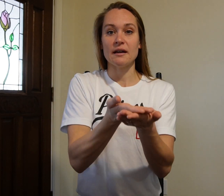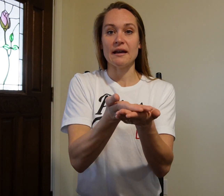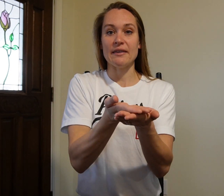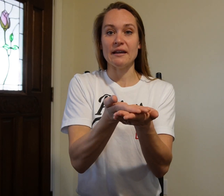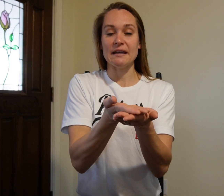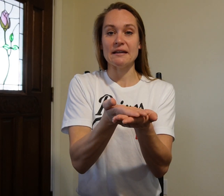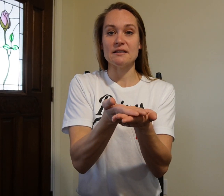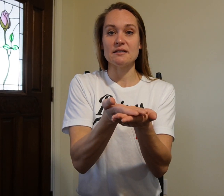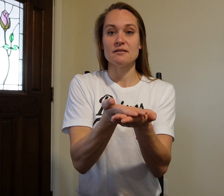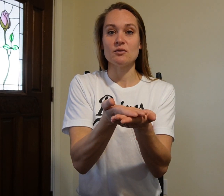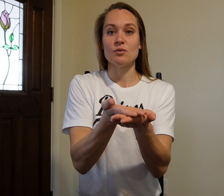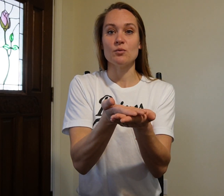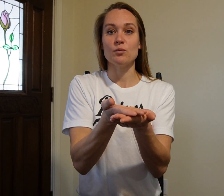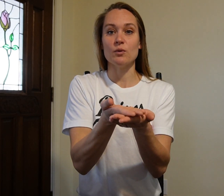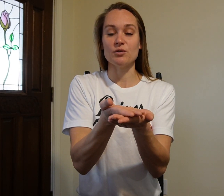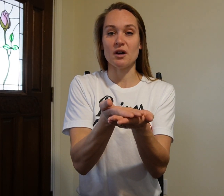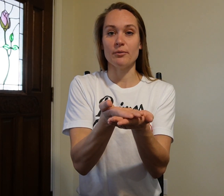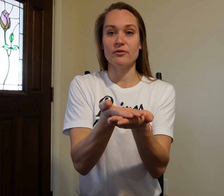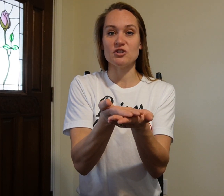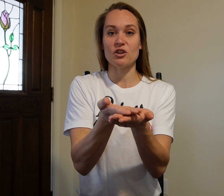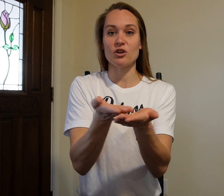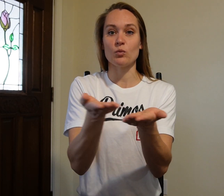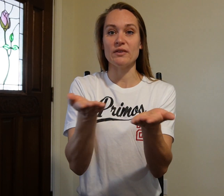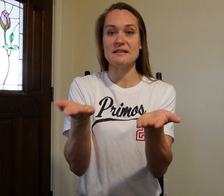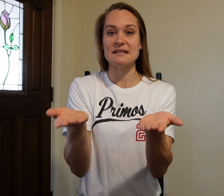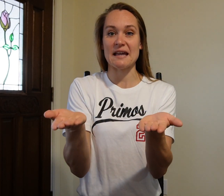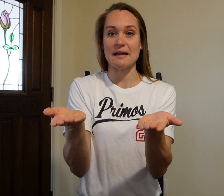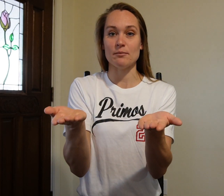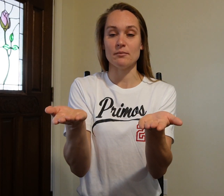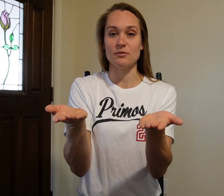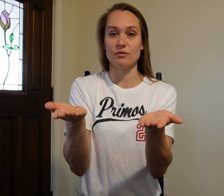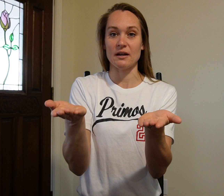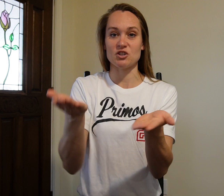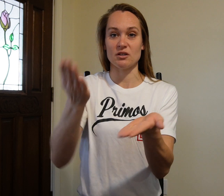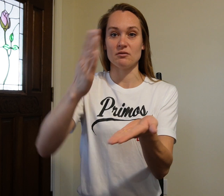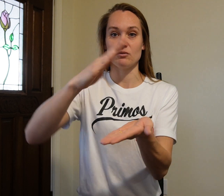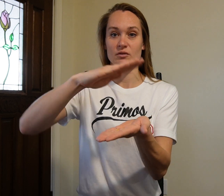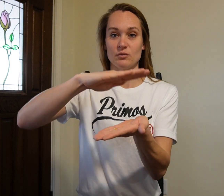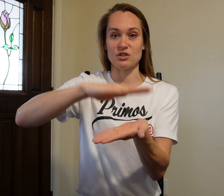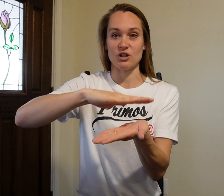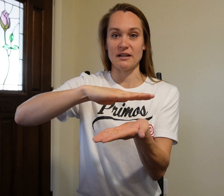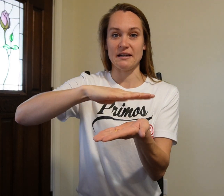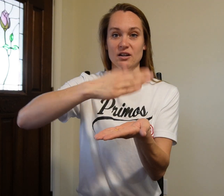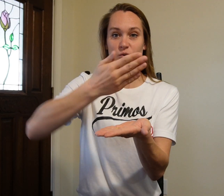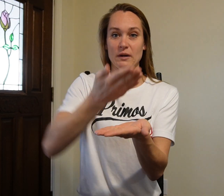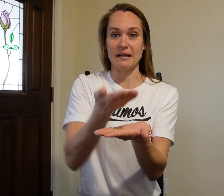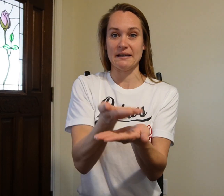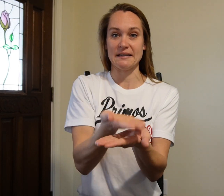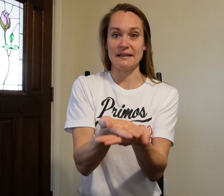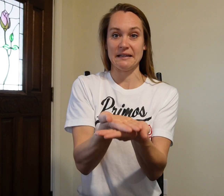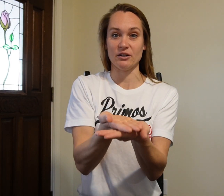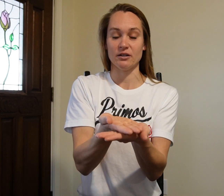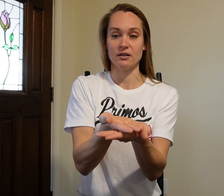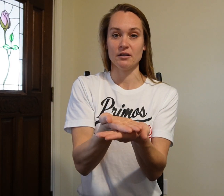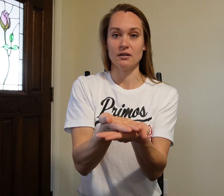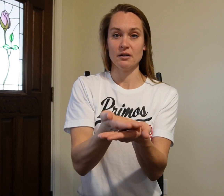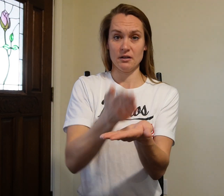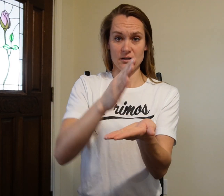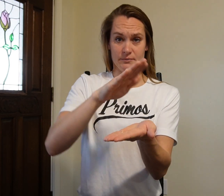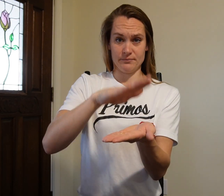And then end on top of each other with the same direction. We started here, we end here.